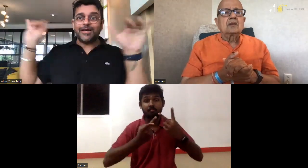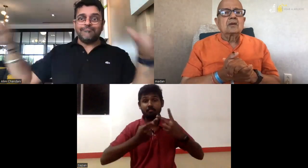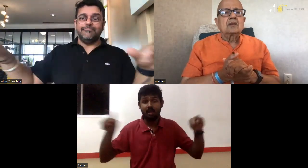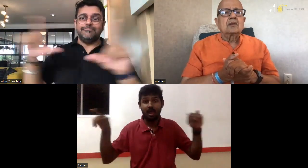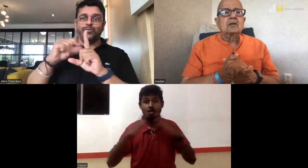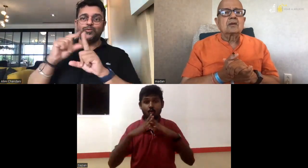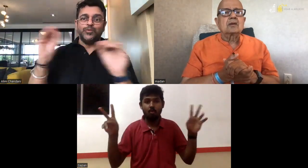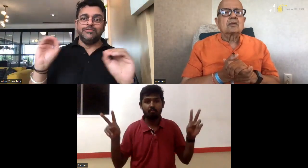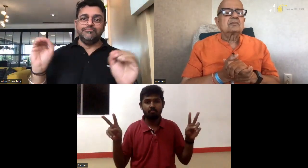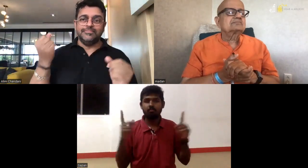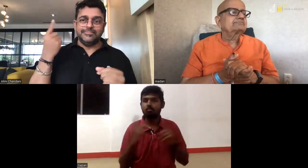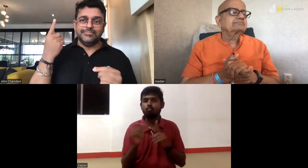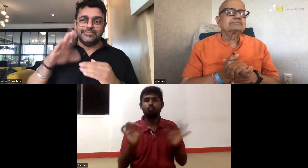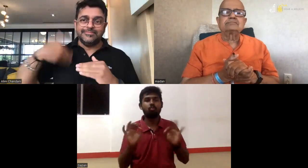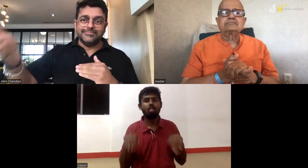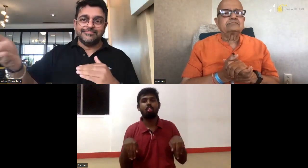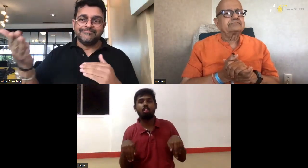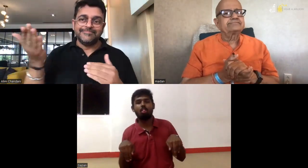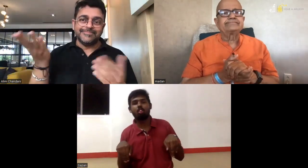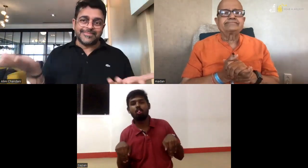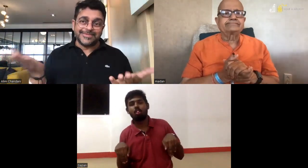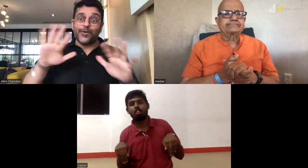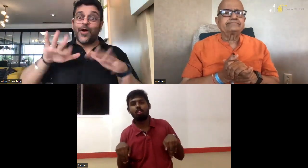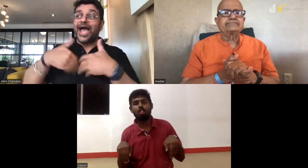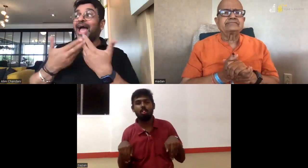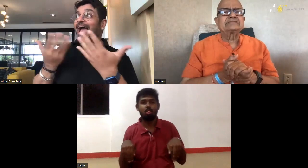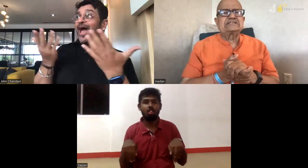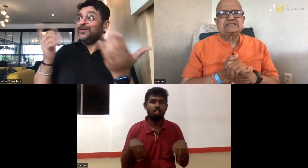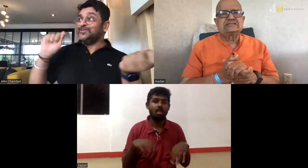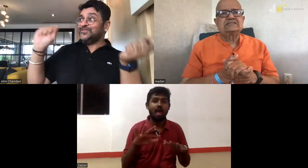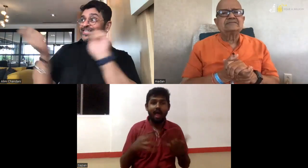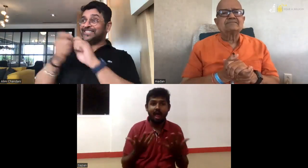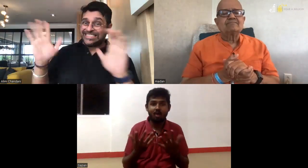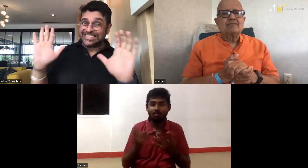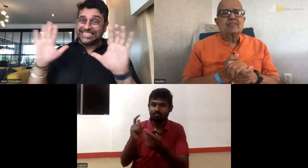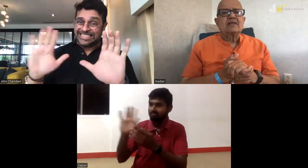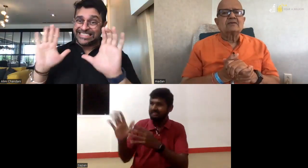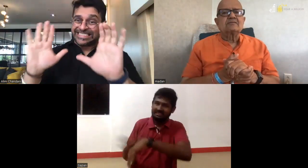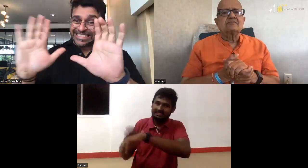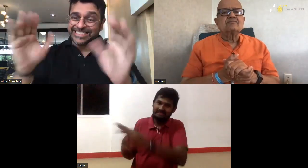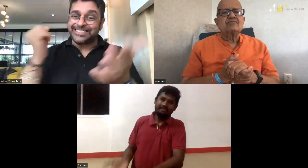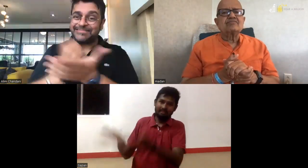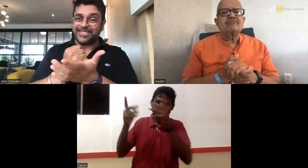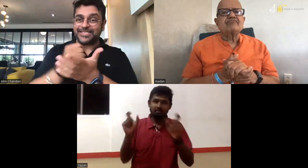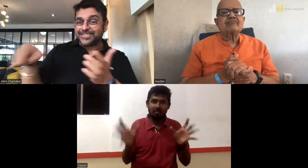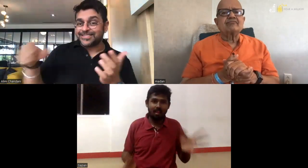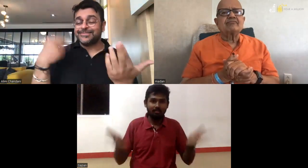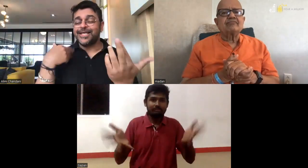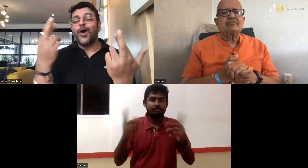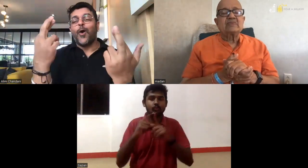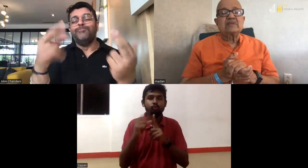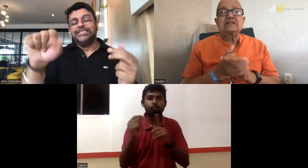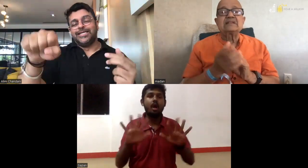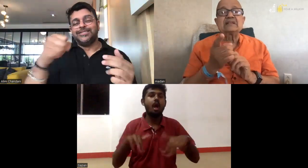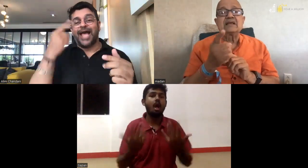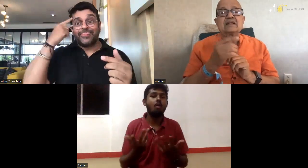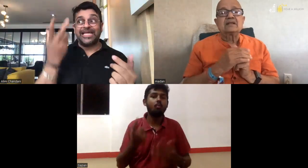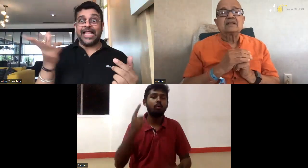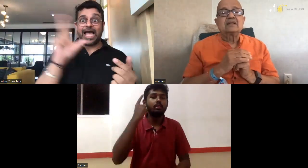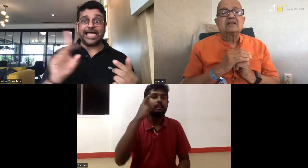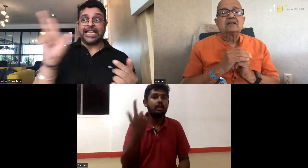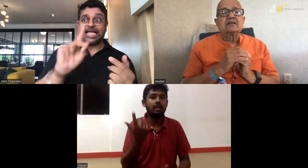to come by their own end. So maybe we can provide funds to them and we can discuss. We can make